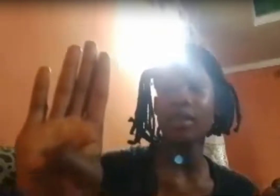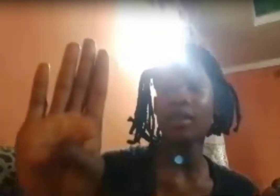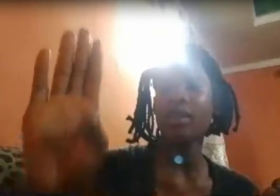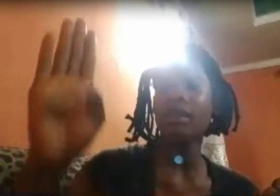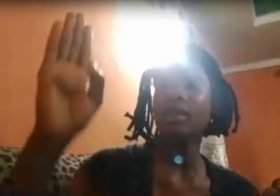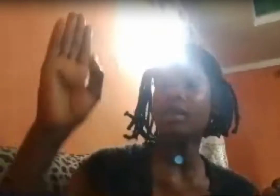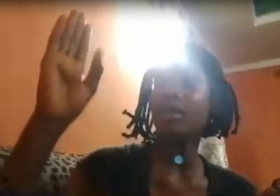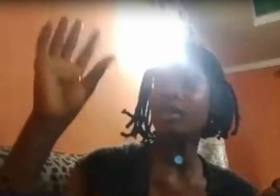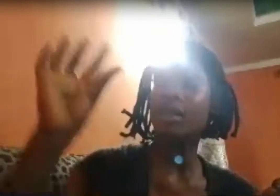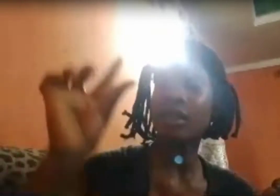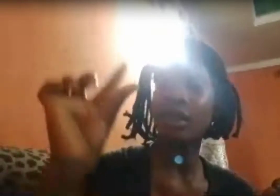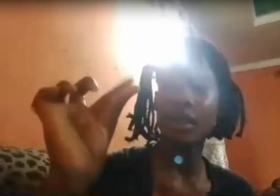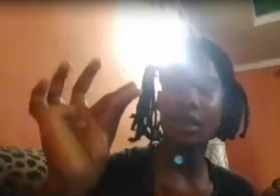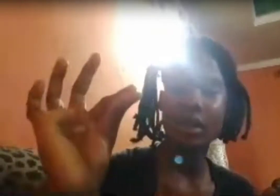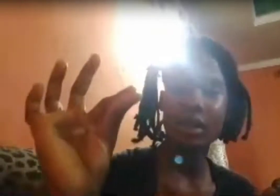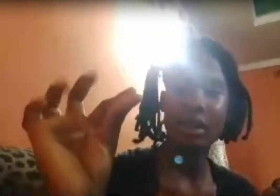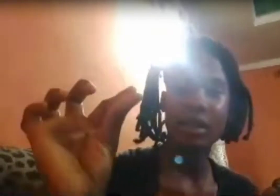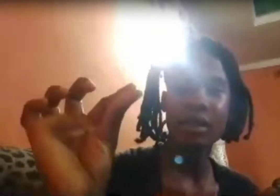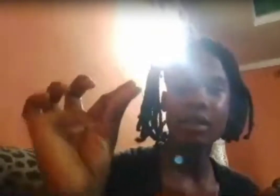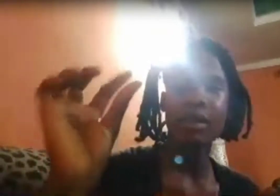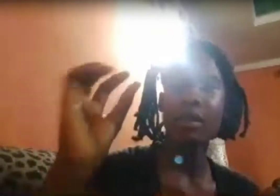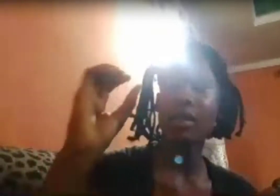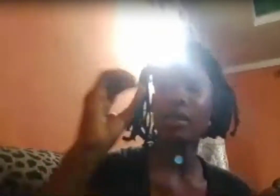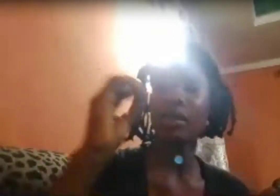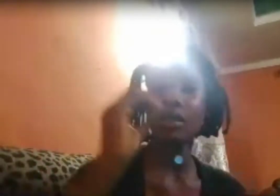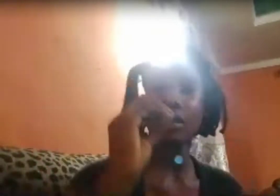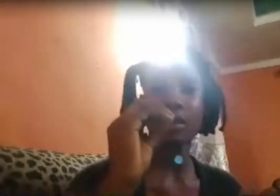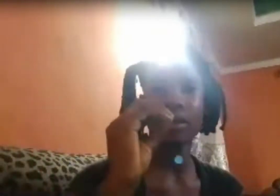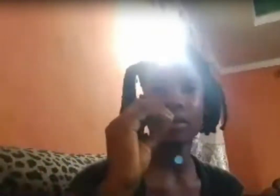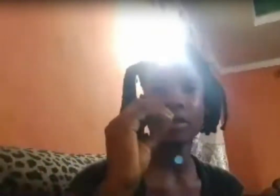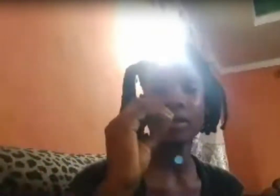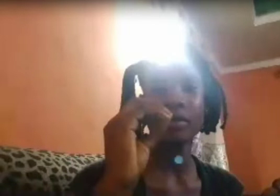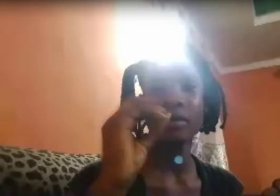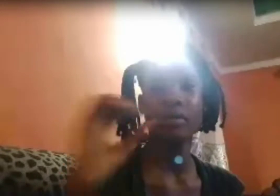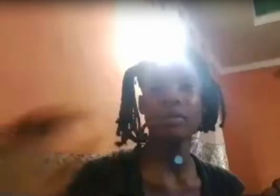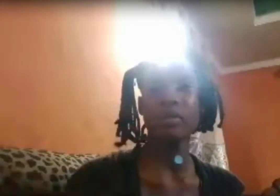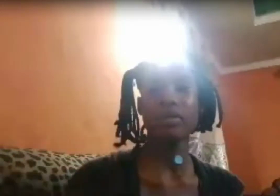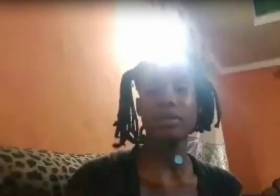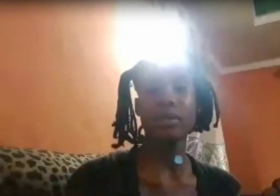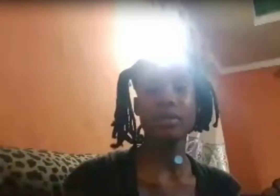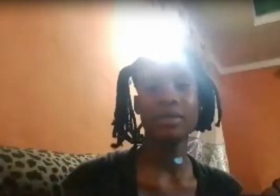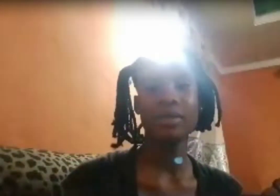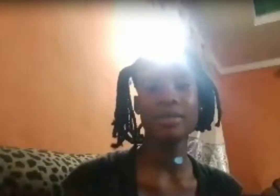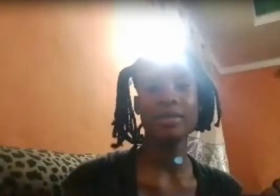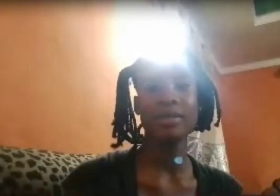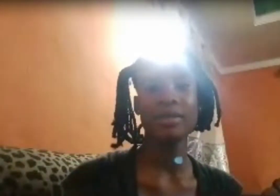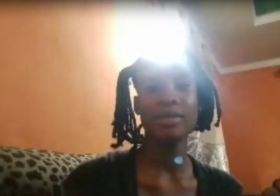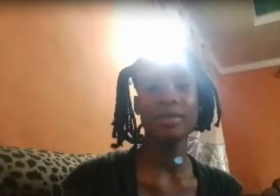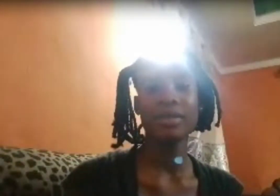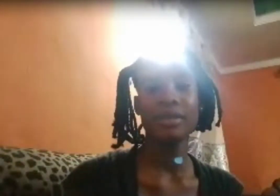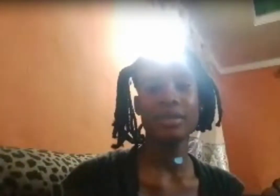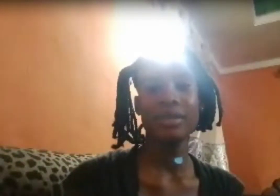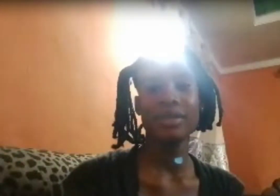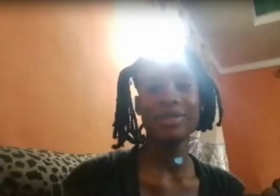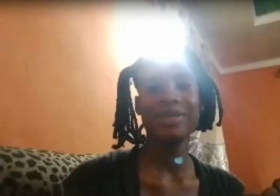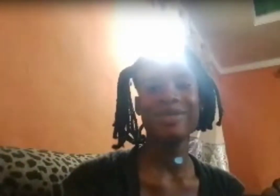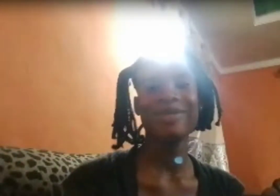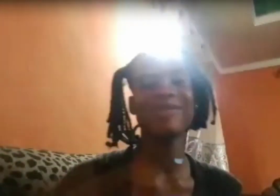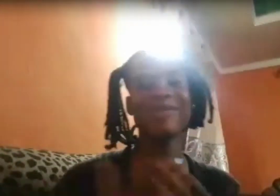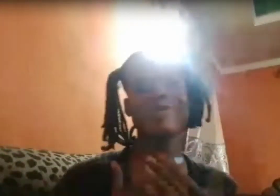Thank you immensely. That's a very beautiful effort. So I just want to make a few observations, okay? And when you're signing your